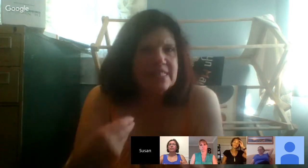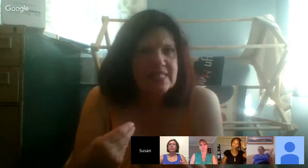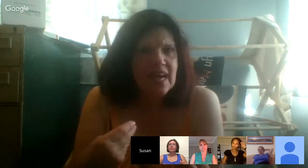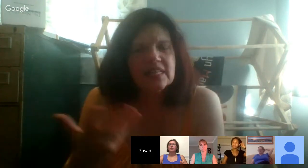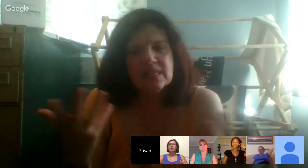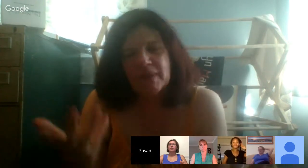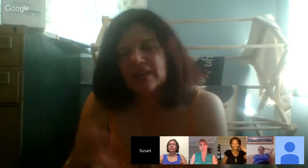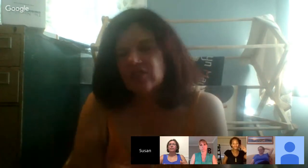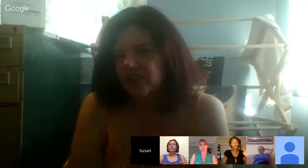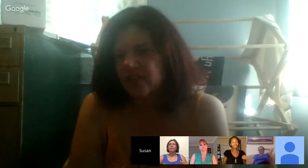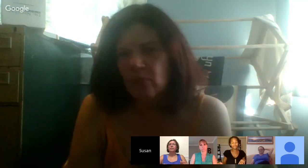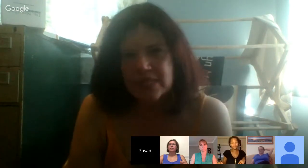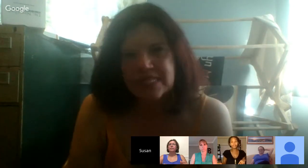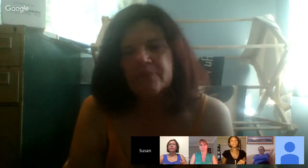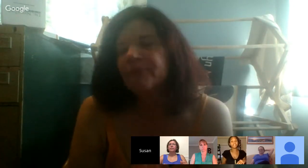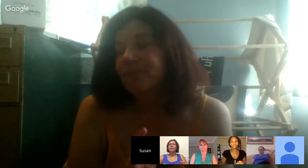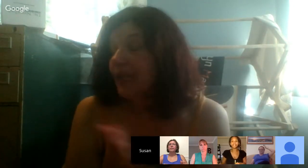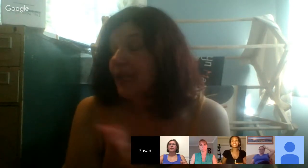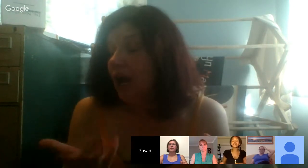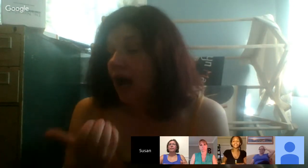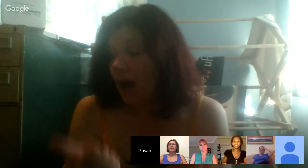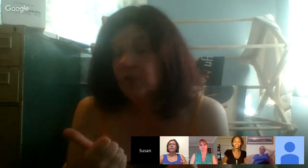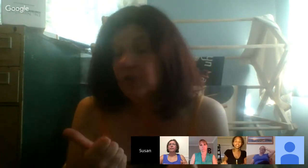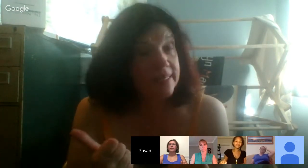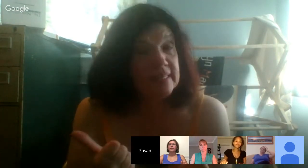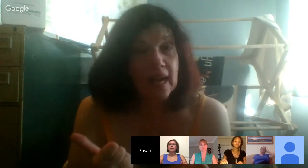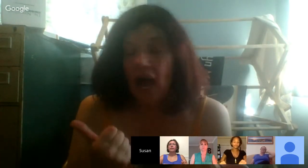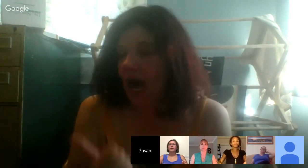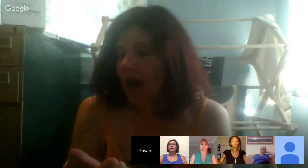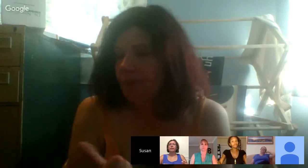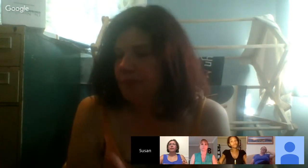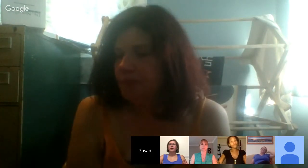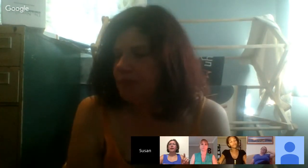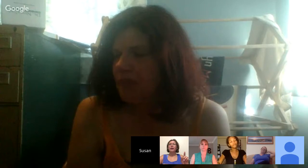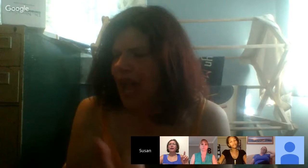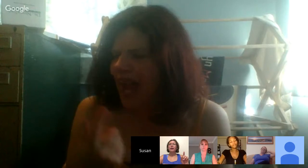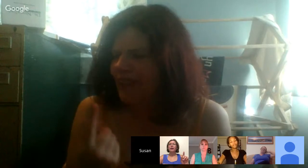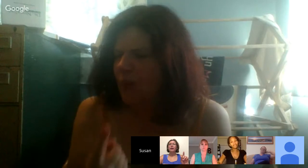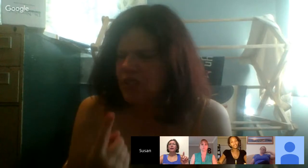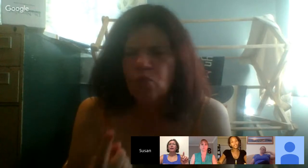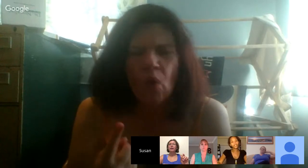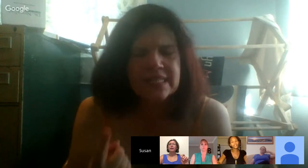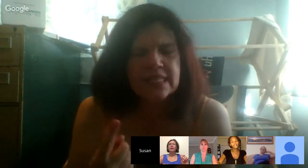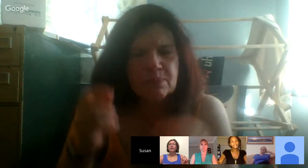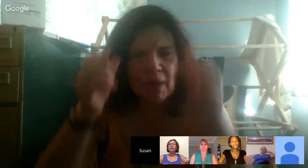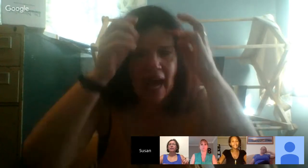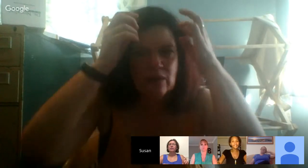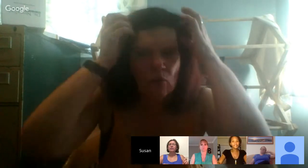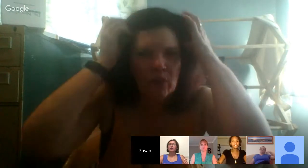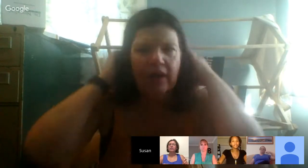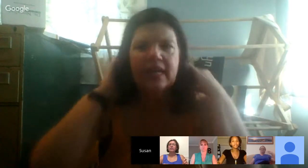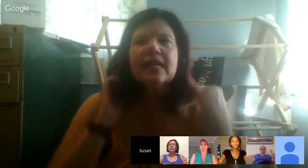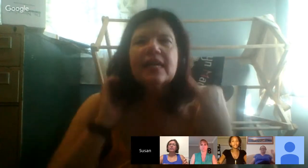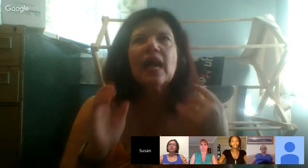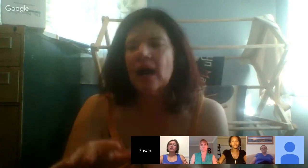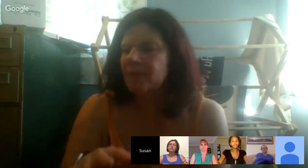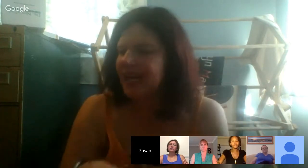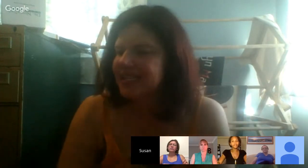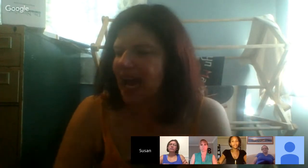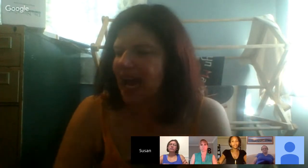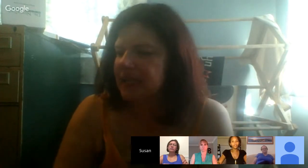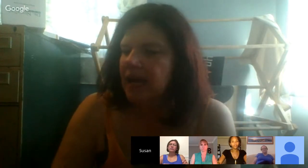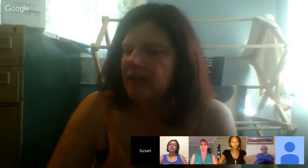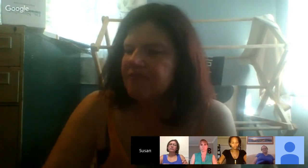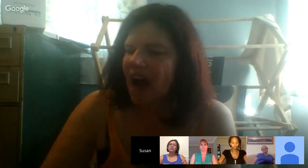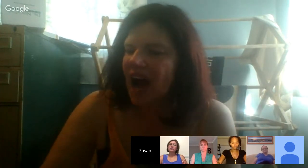always tell us about. So that was it. Yes, he does. Good. And there was one spot where he, it's